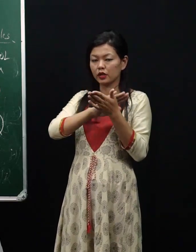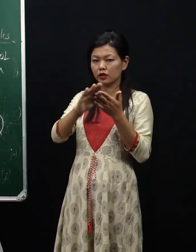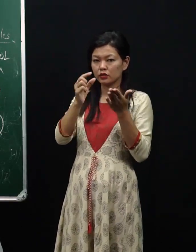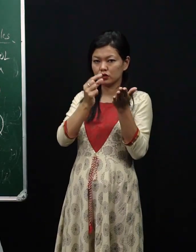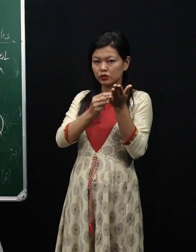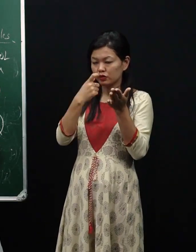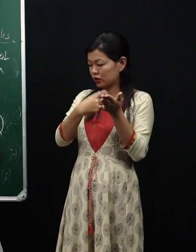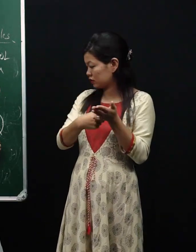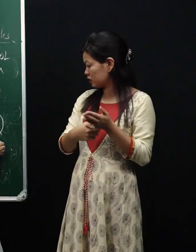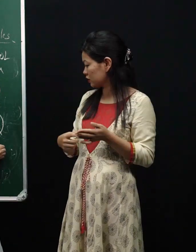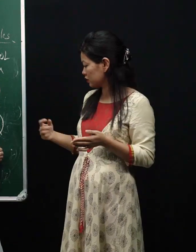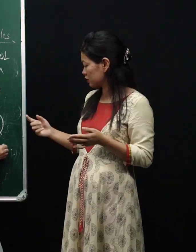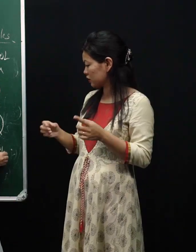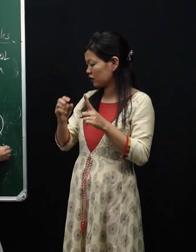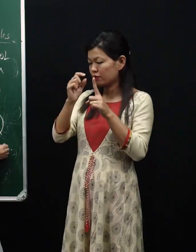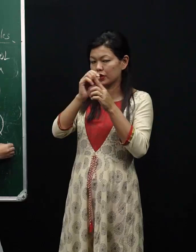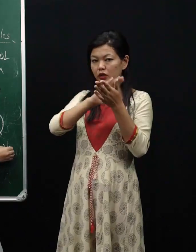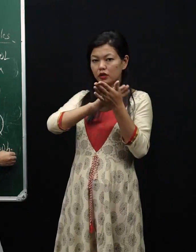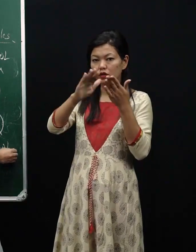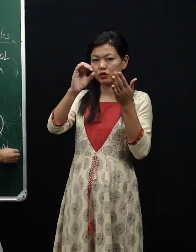and this is phosphorus.